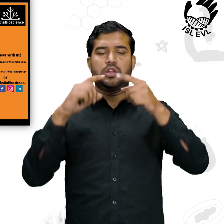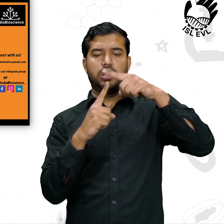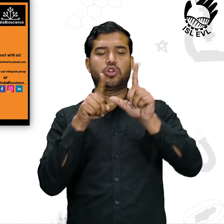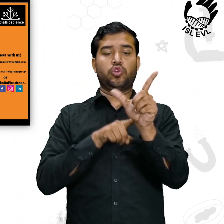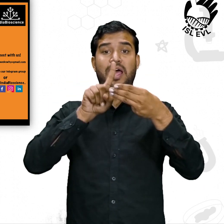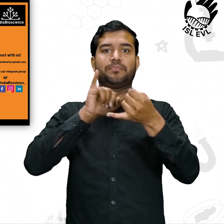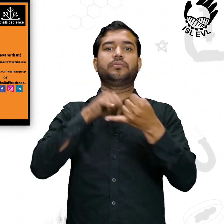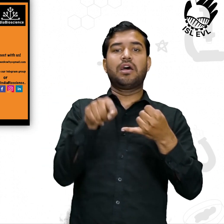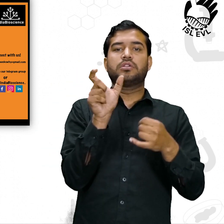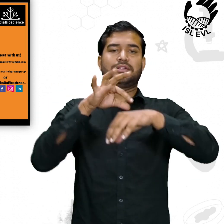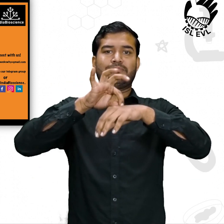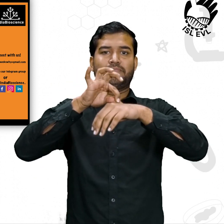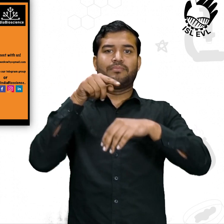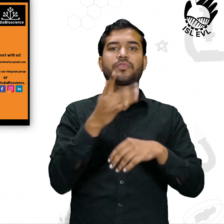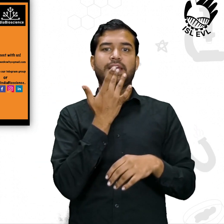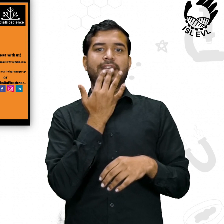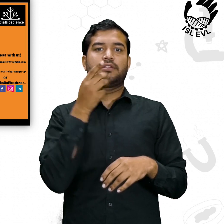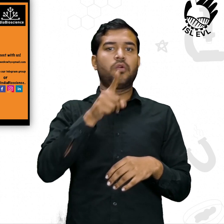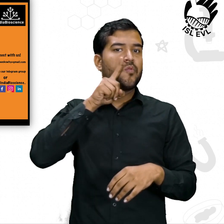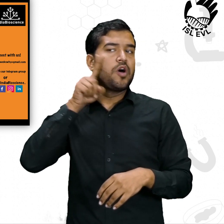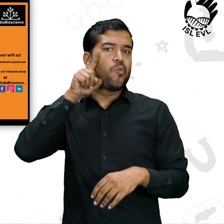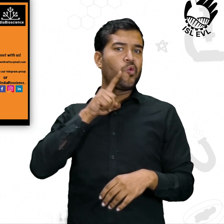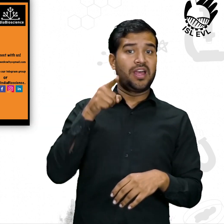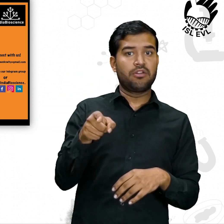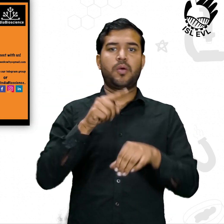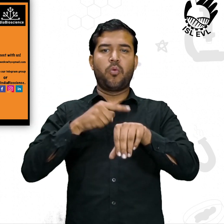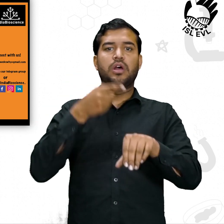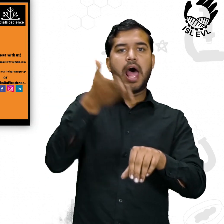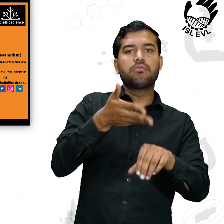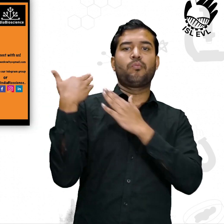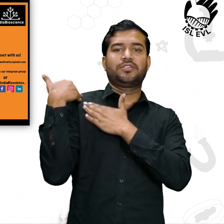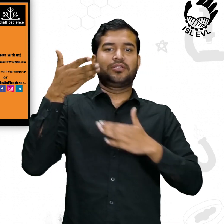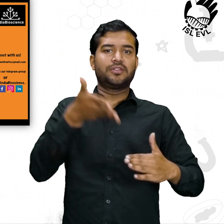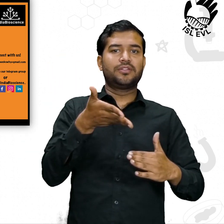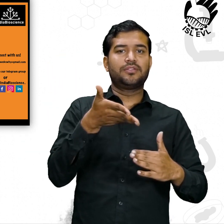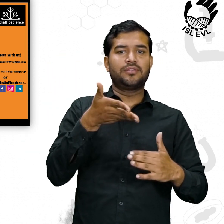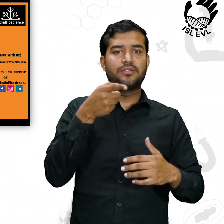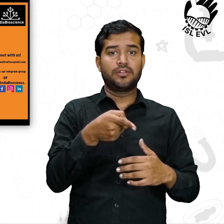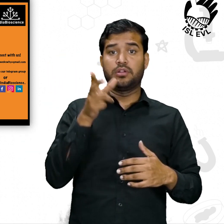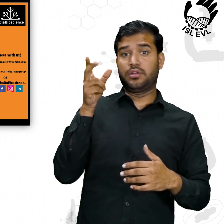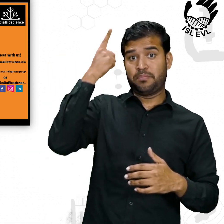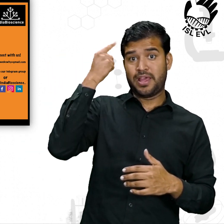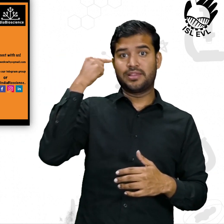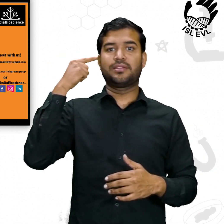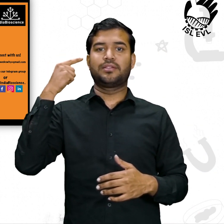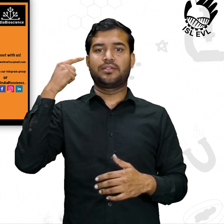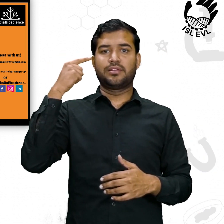melanocytes and they produce melanin. In tigers, there are some melanocytes that produce eumelanin, the black pigment,